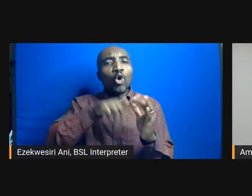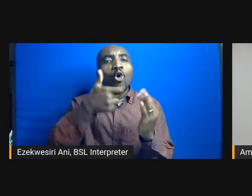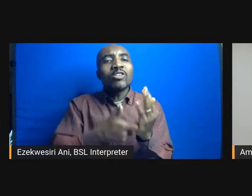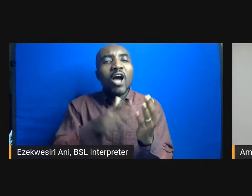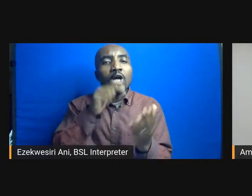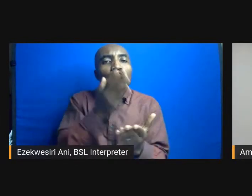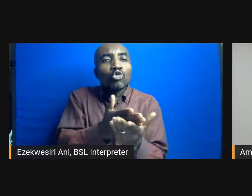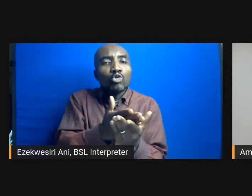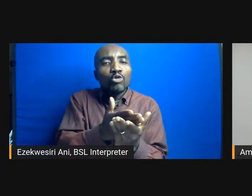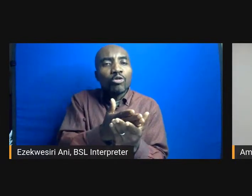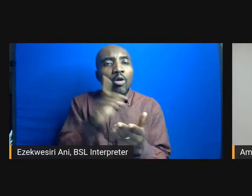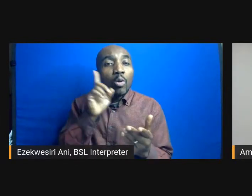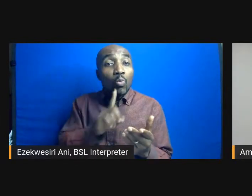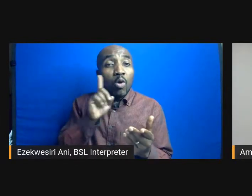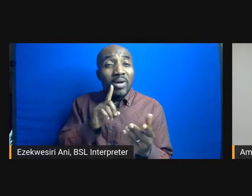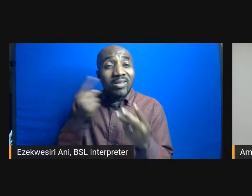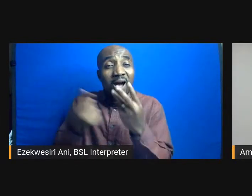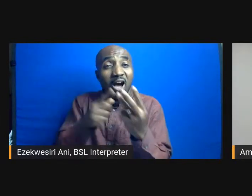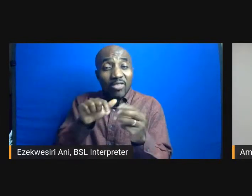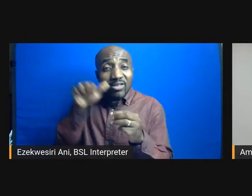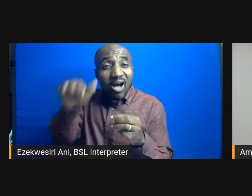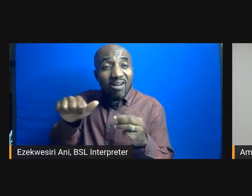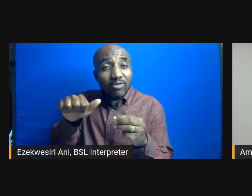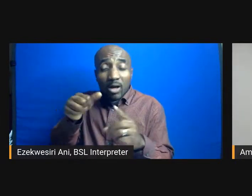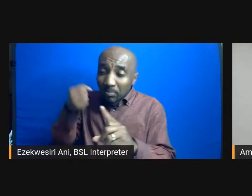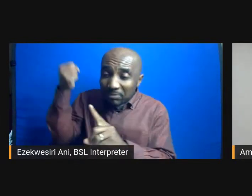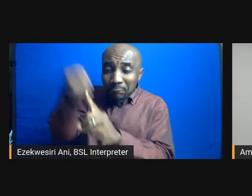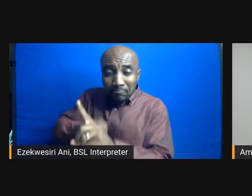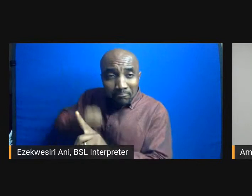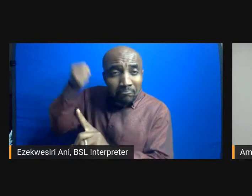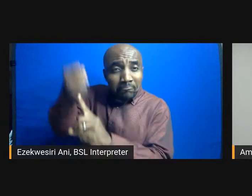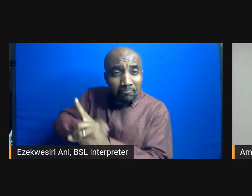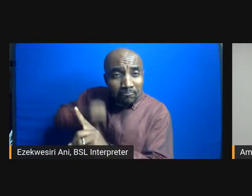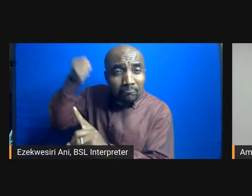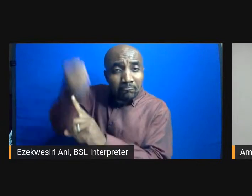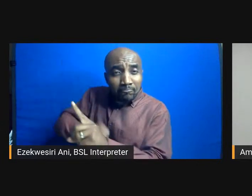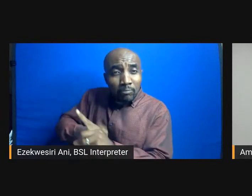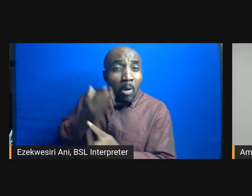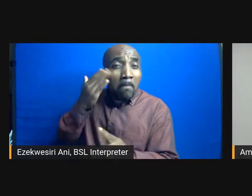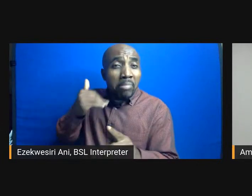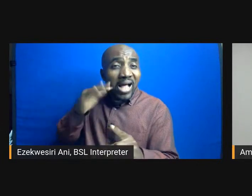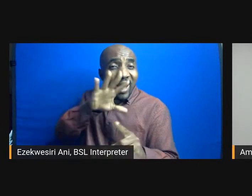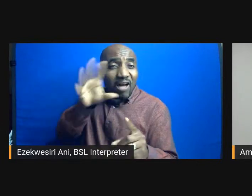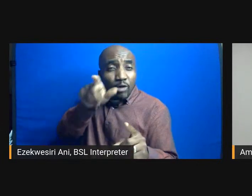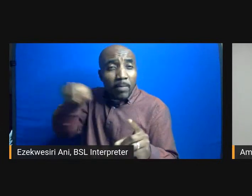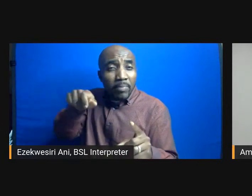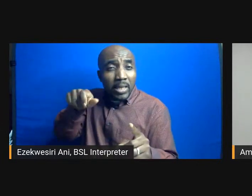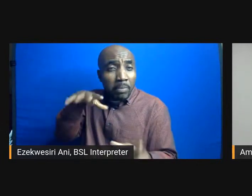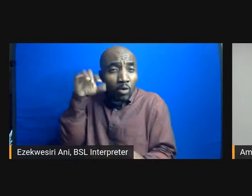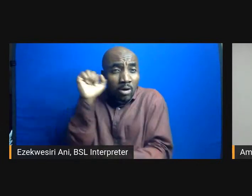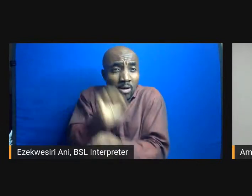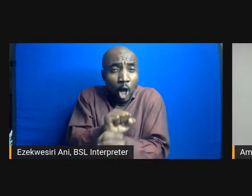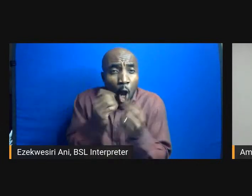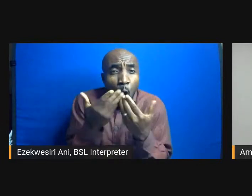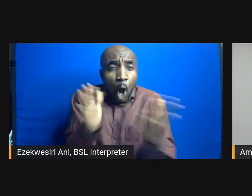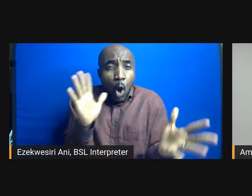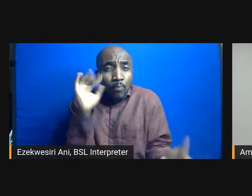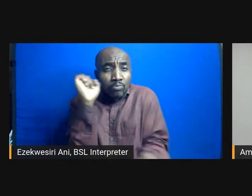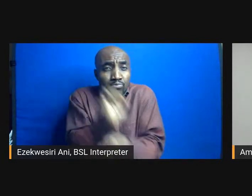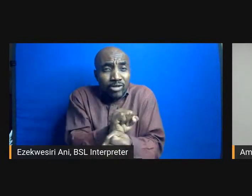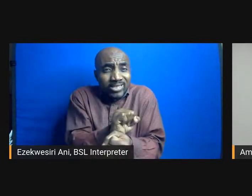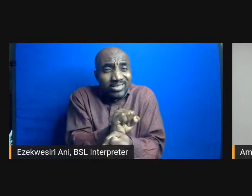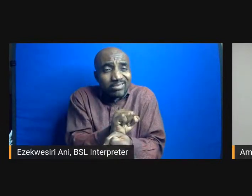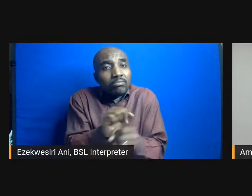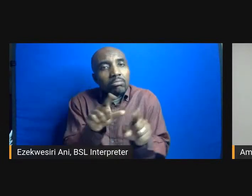her struggled for the liberation of Black Africans who were incarcerated in open prisons, otherwise known